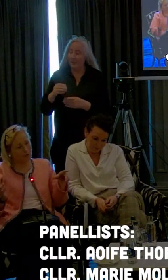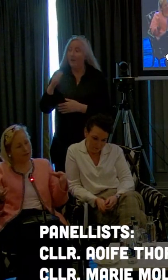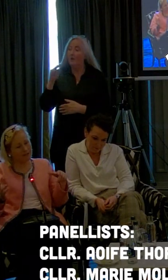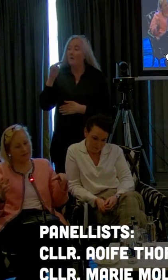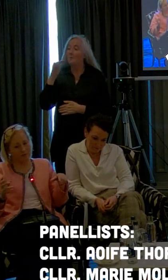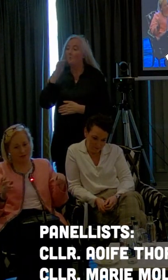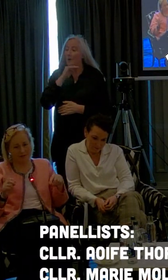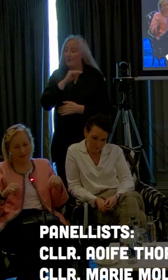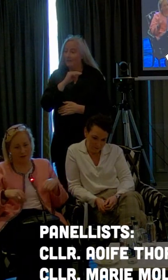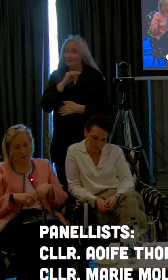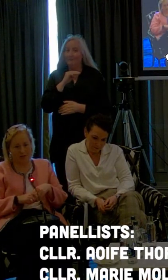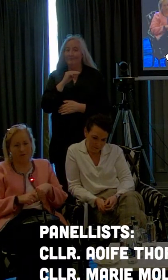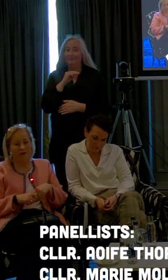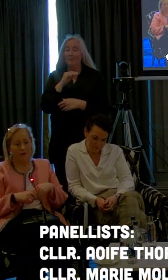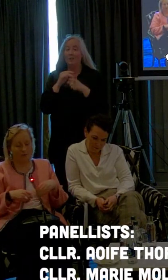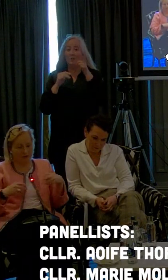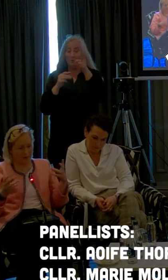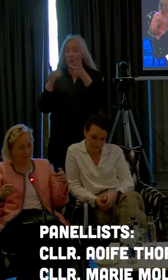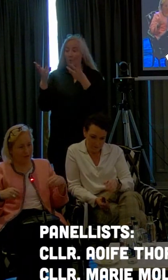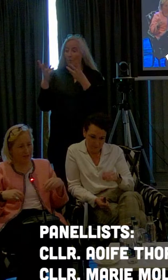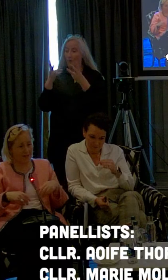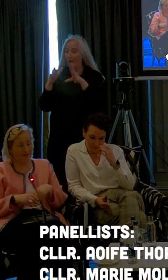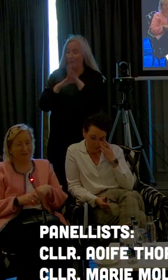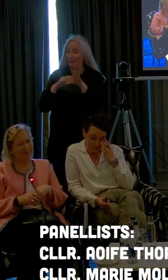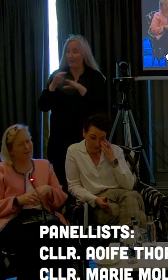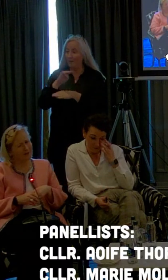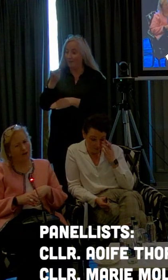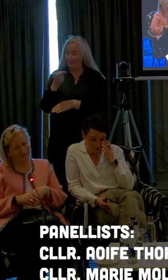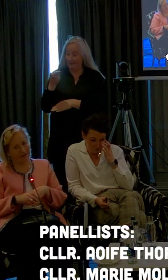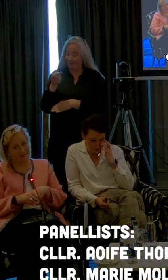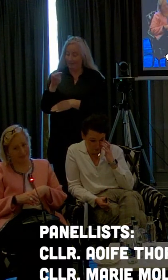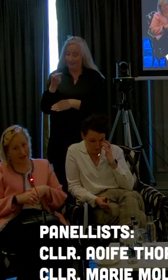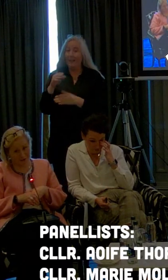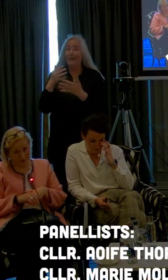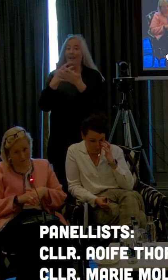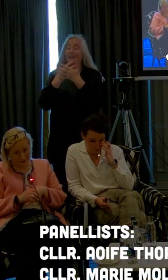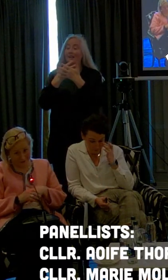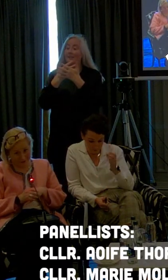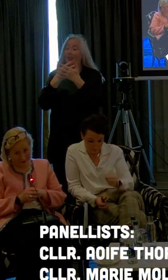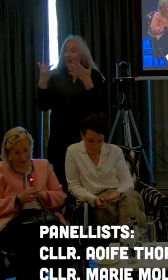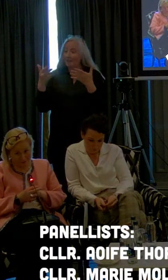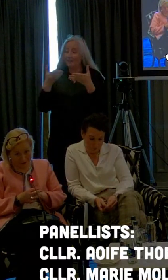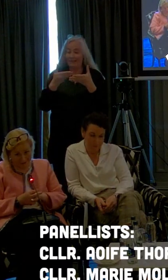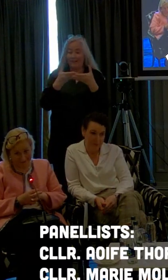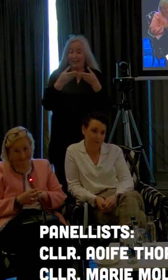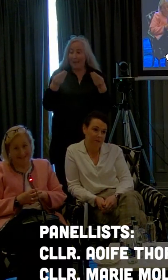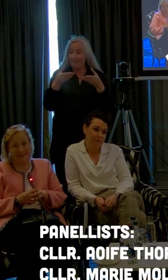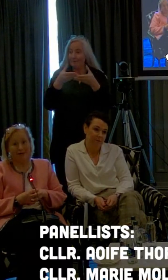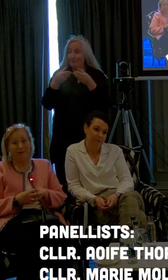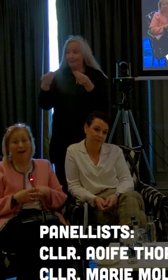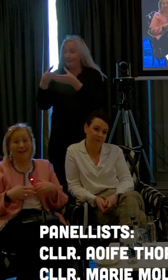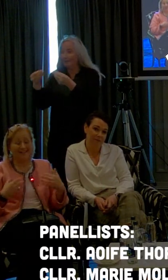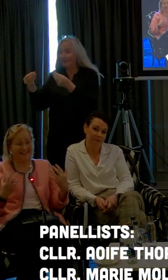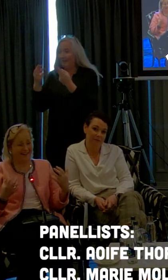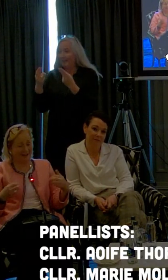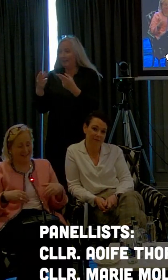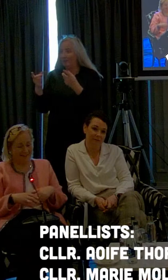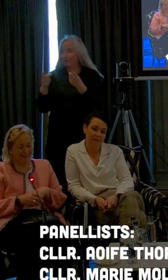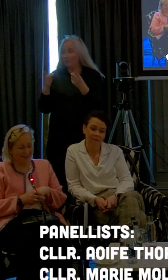like you will see within the council chamber, you'll see it in the media, there's an awful lot of theatrics involved in this job as well, you know?